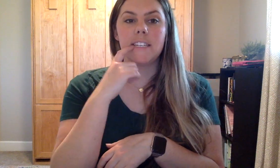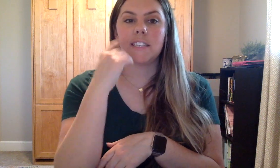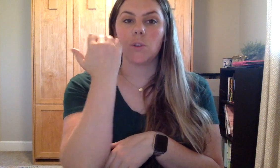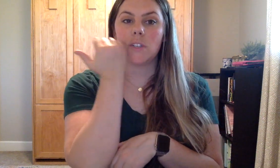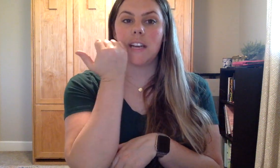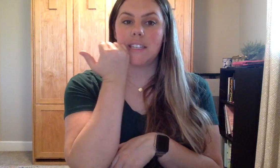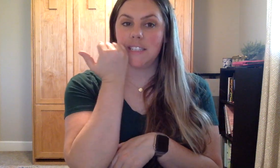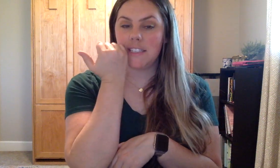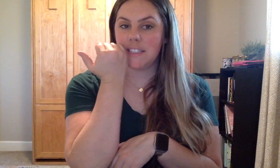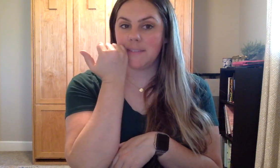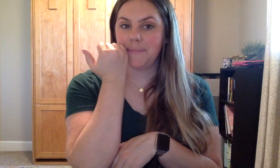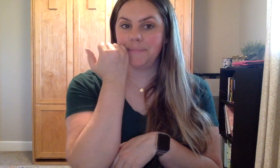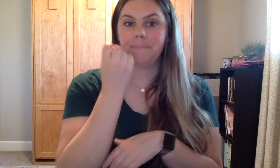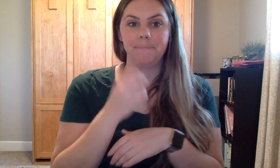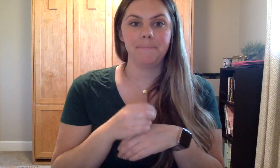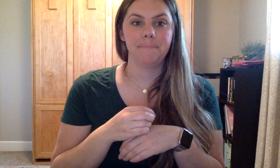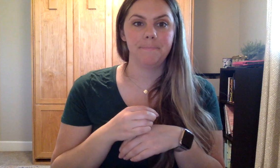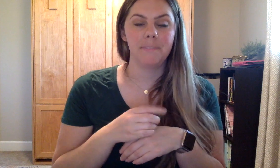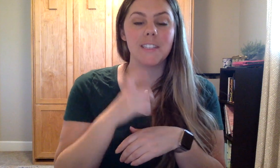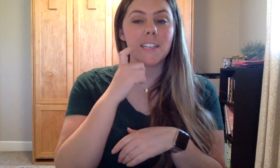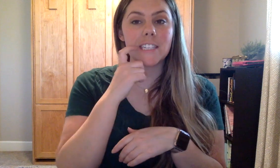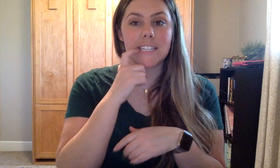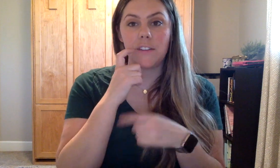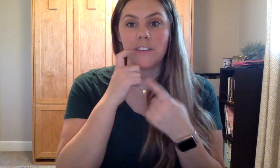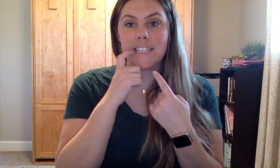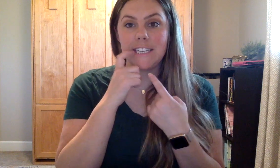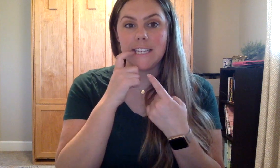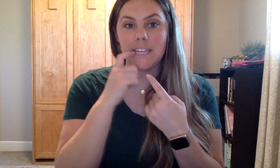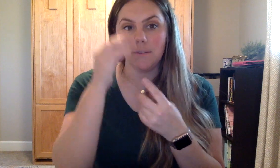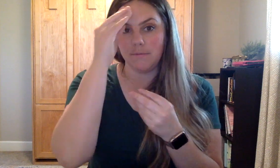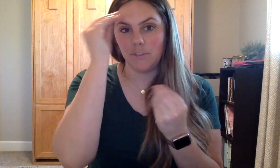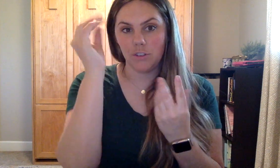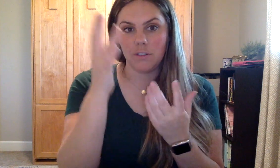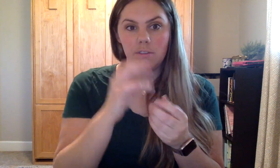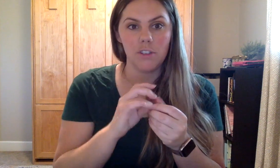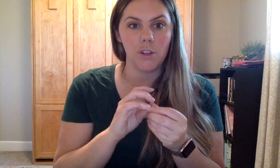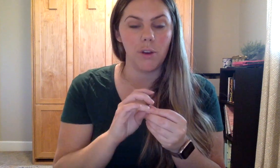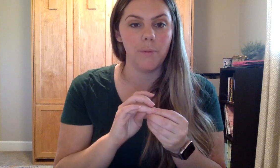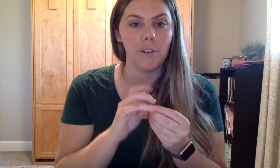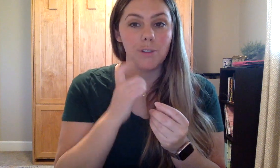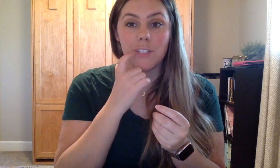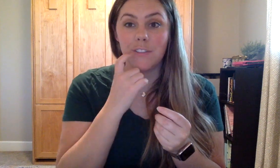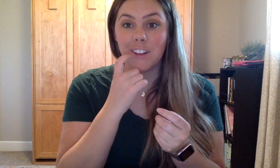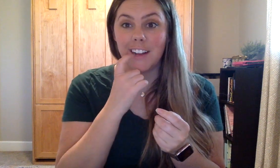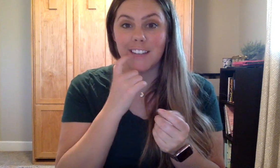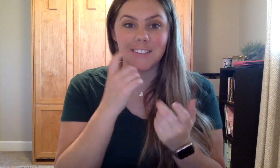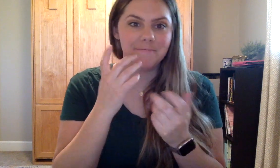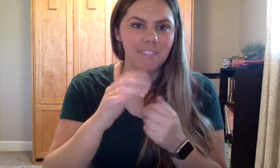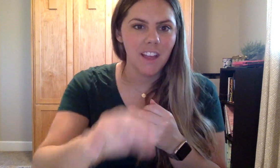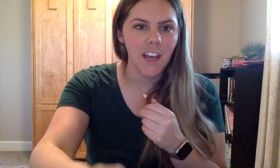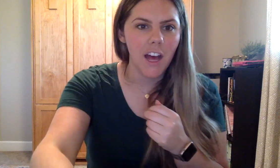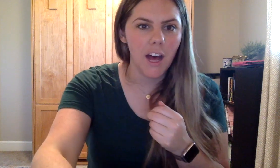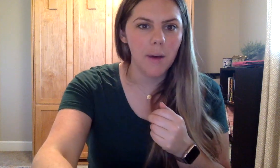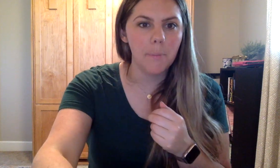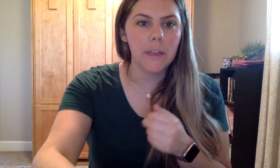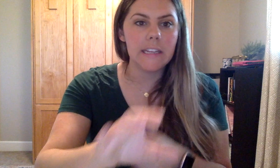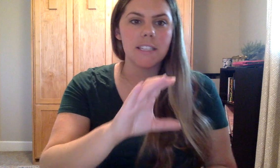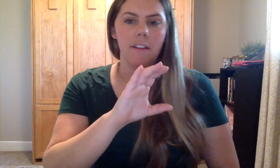Dentist or dentist. This is also the sign for teeth, though, just so you know. Also sign for class. Police